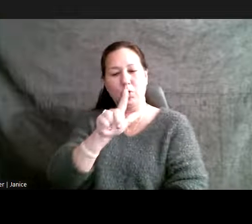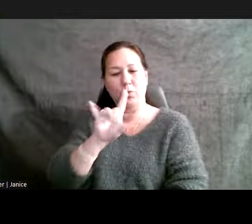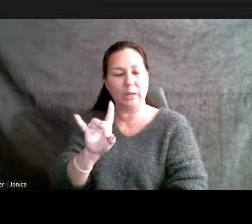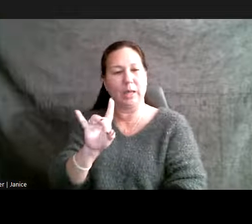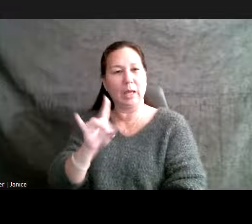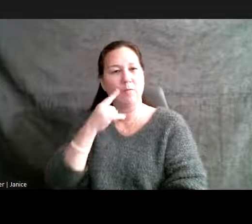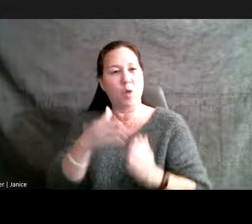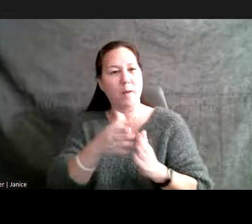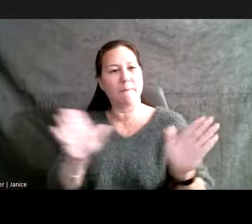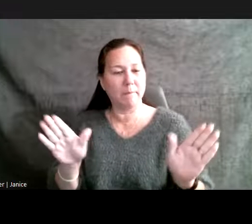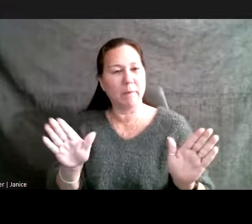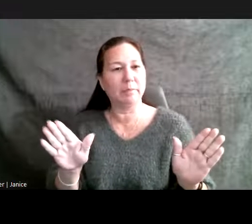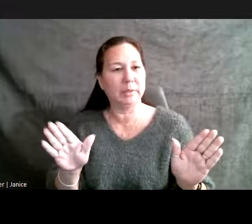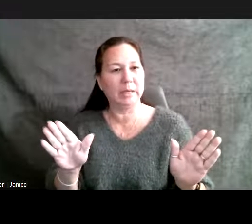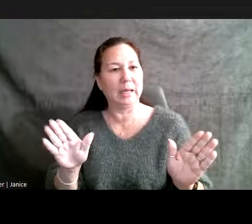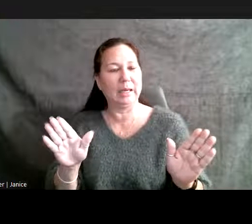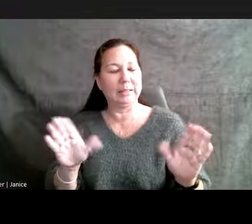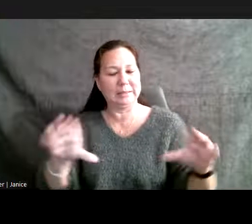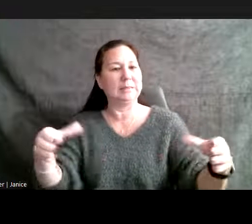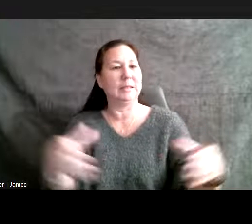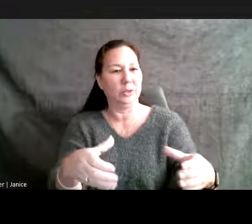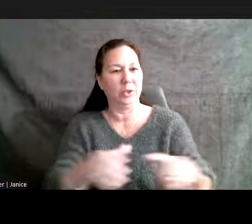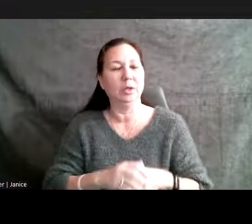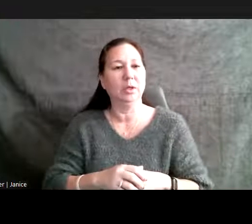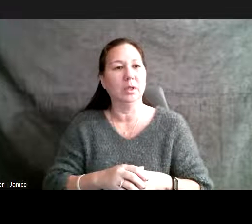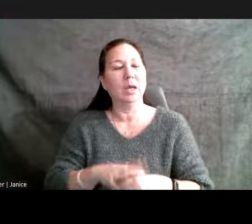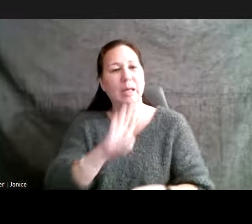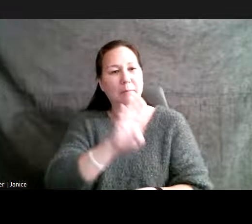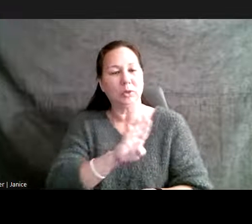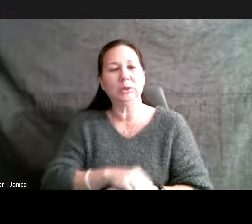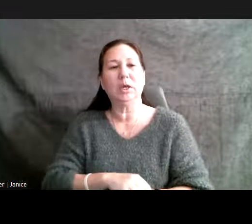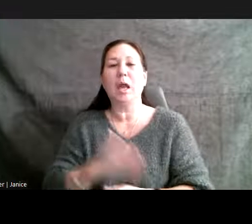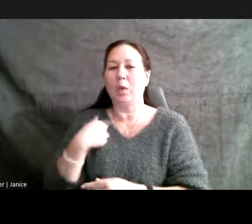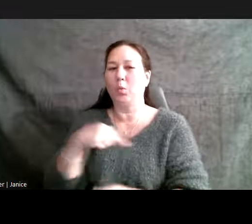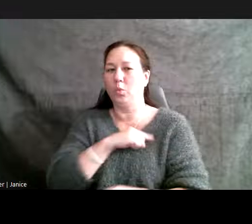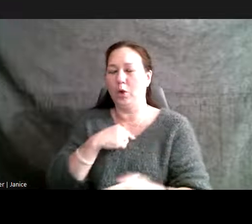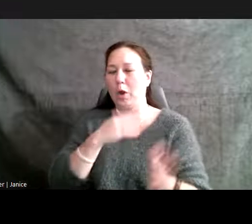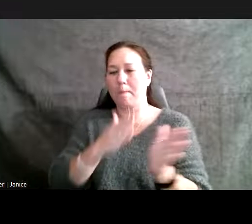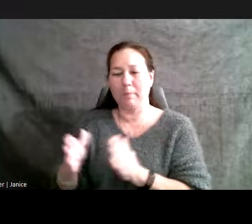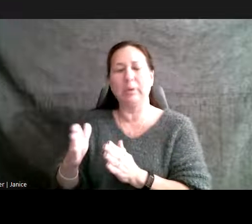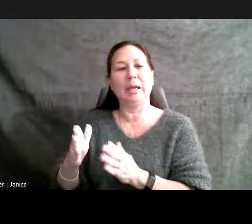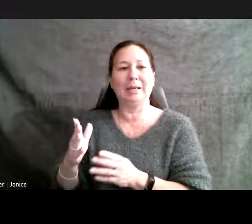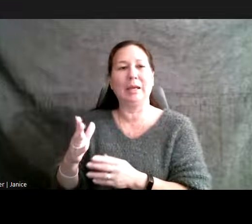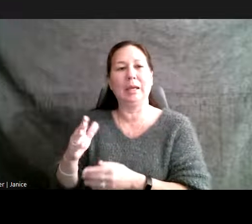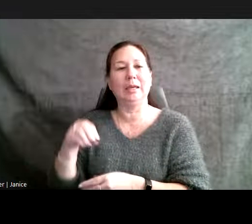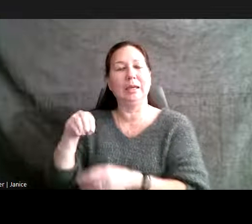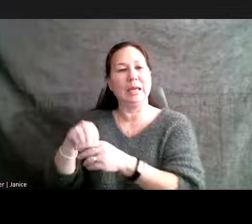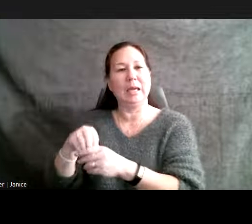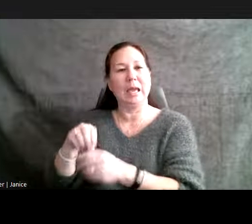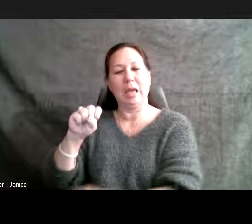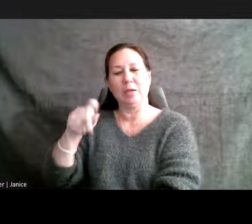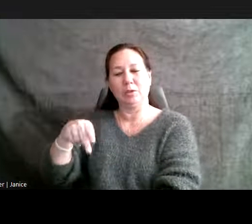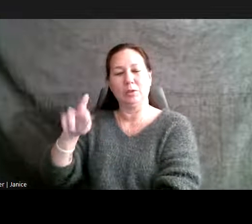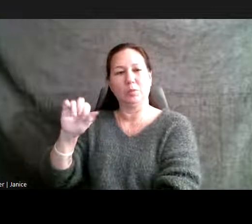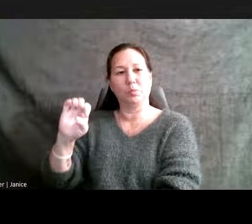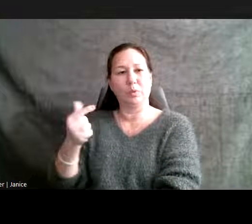near Boston. We're planning another one in the western part of the state in or near Springfield, and we'll release the